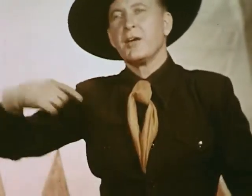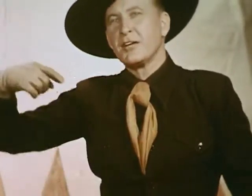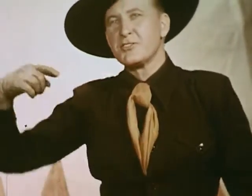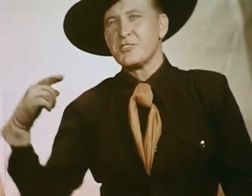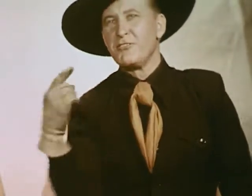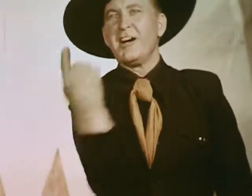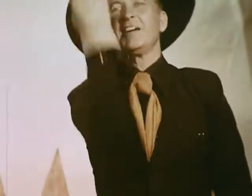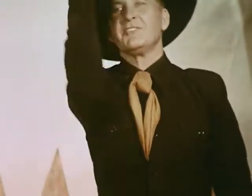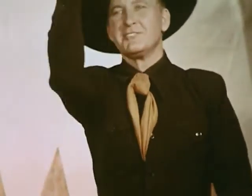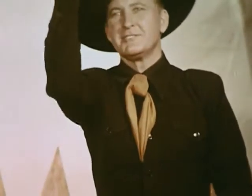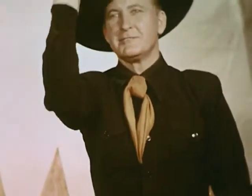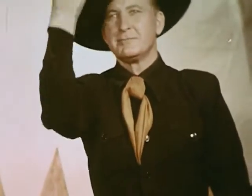and survive.